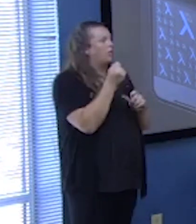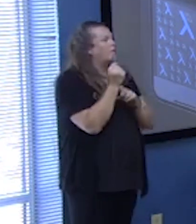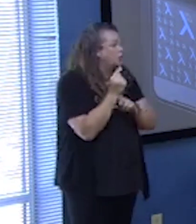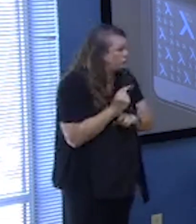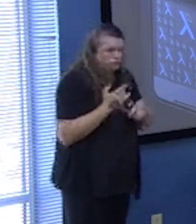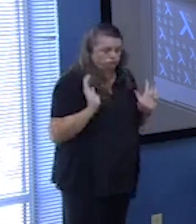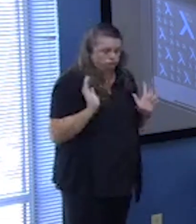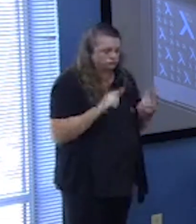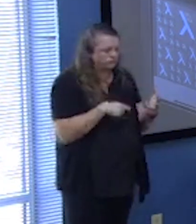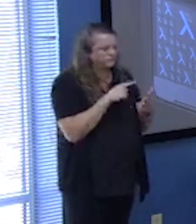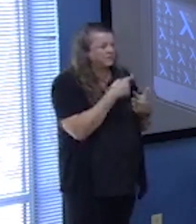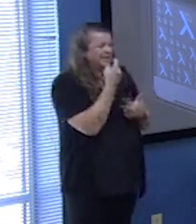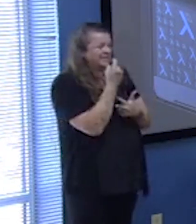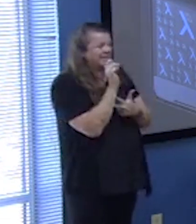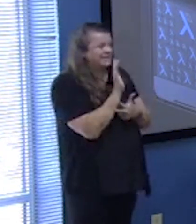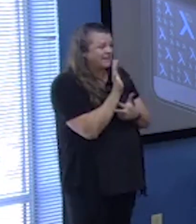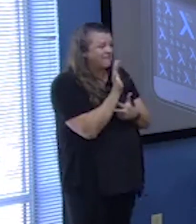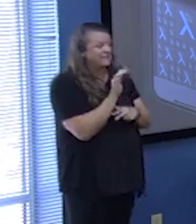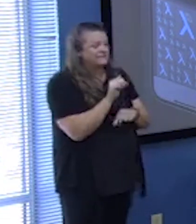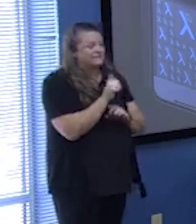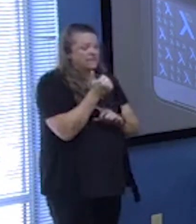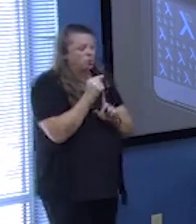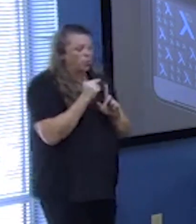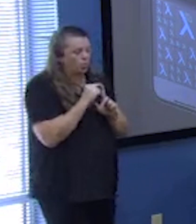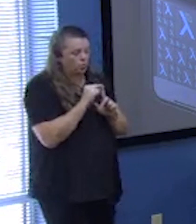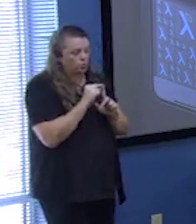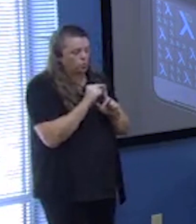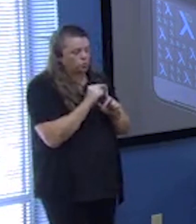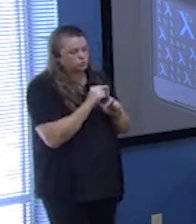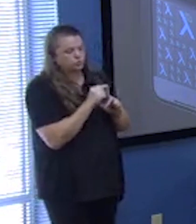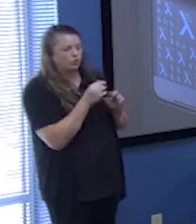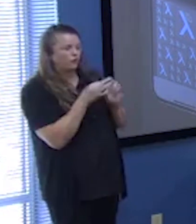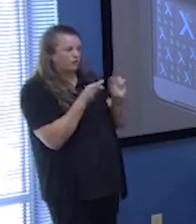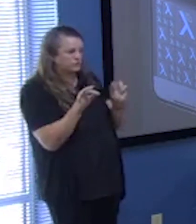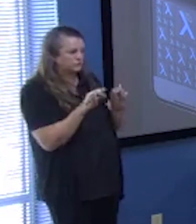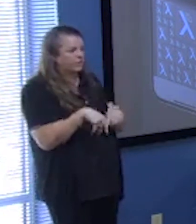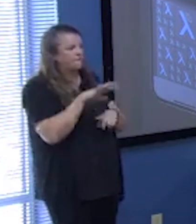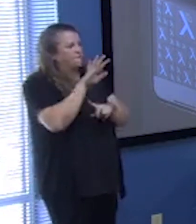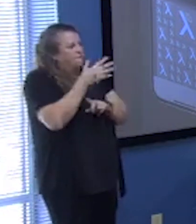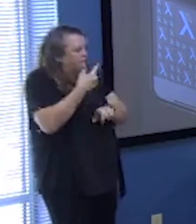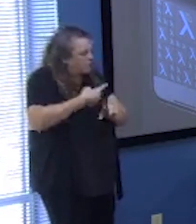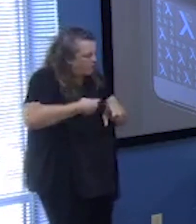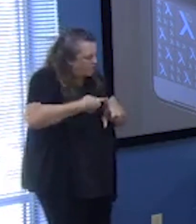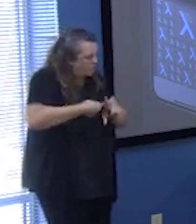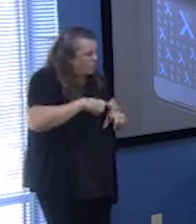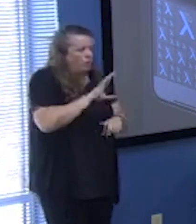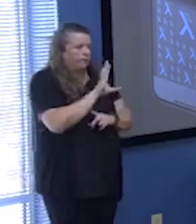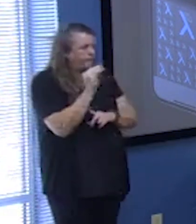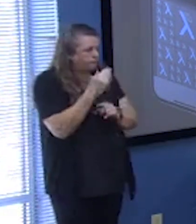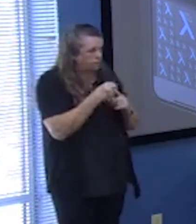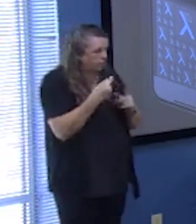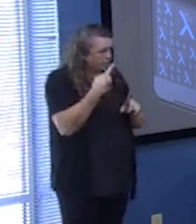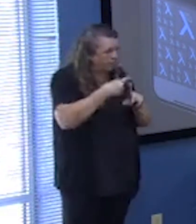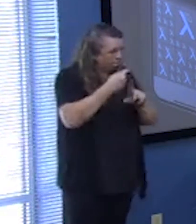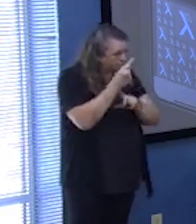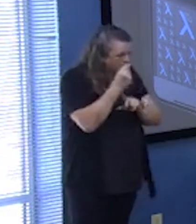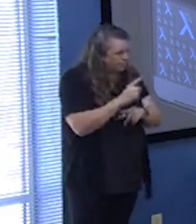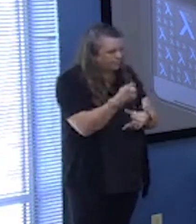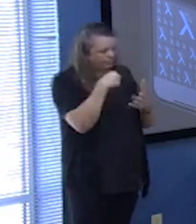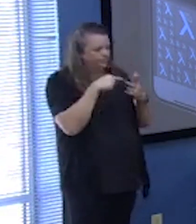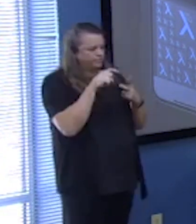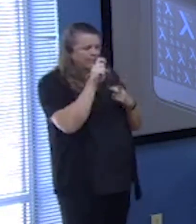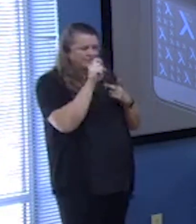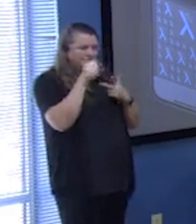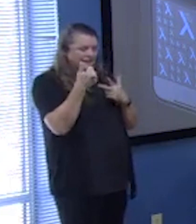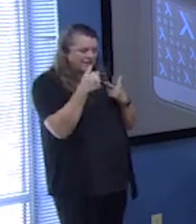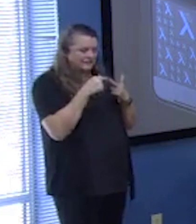X5 is 10 keywords or key phrases in your search, $5 a month or $50 annually. And then the X10, which